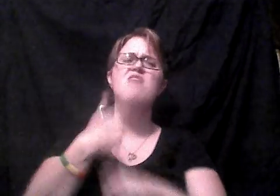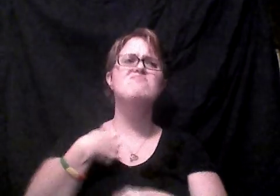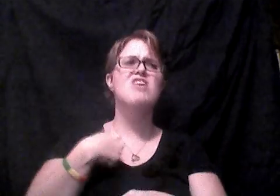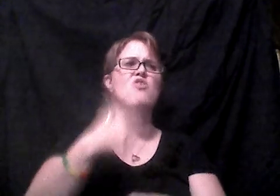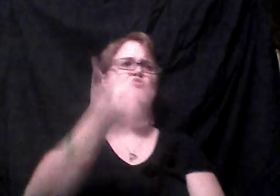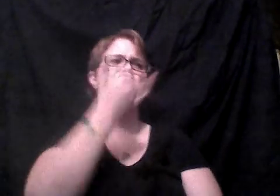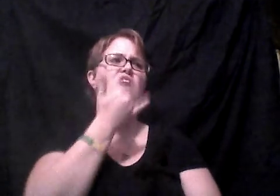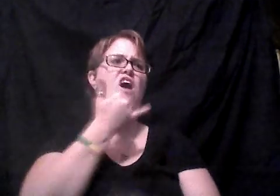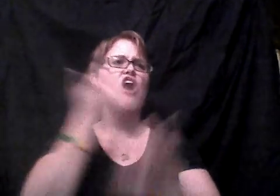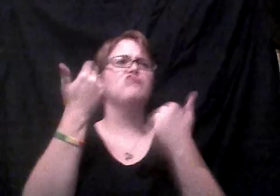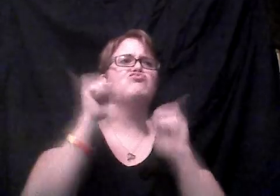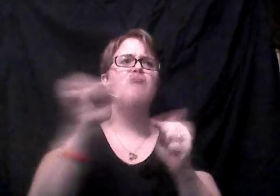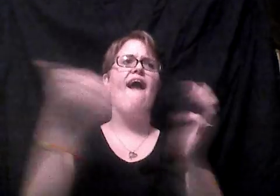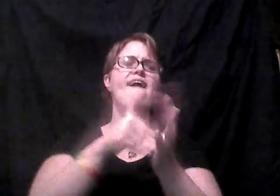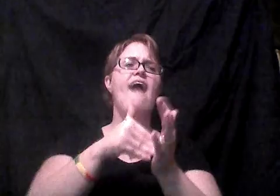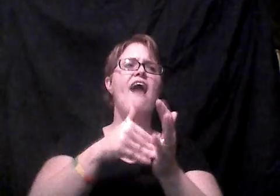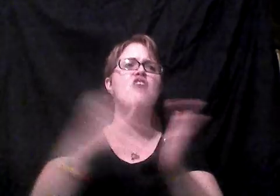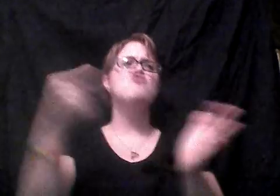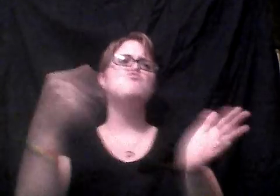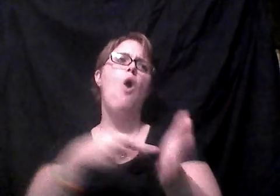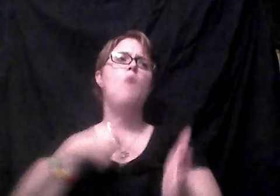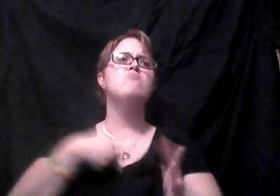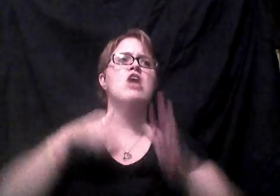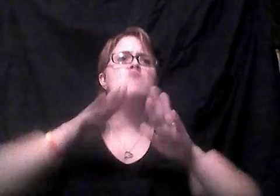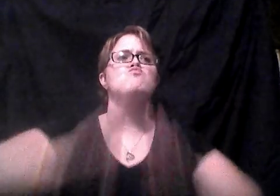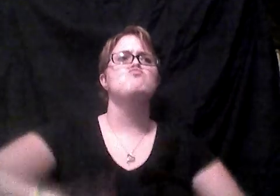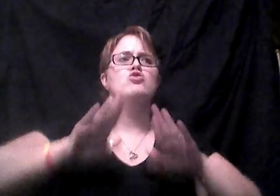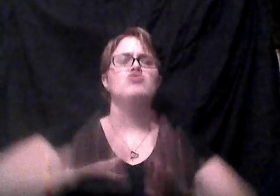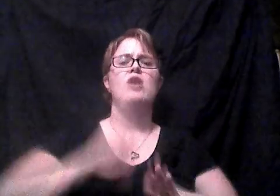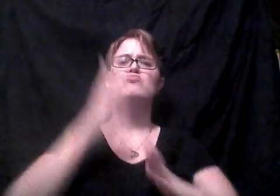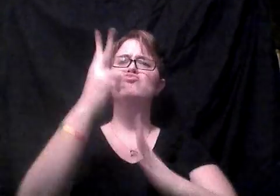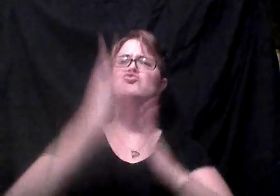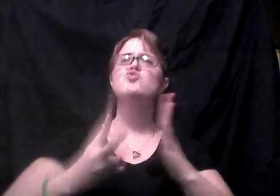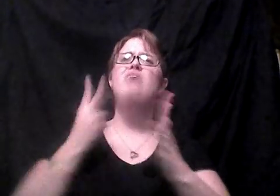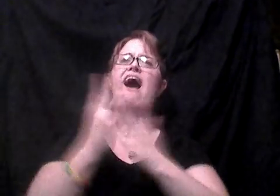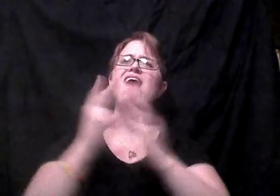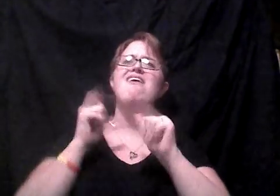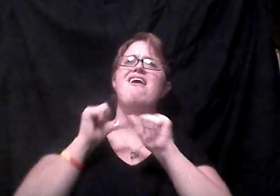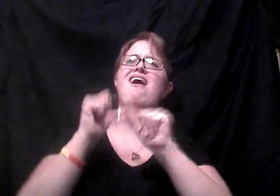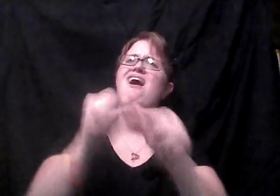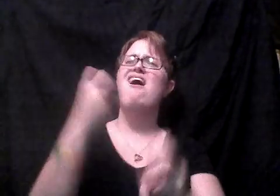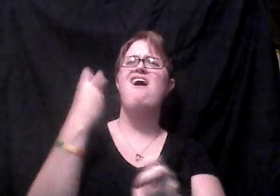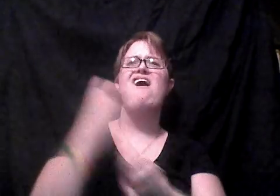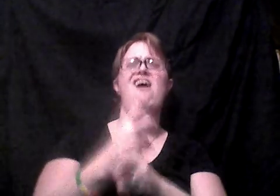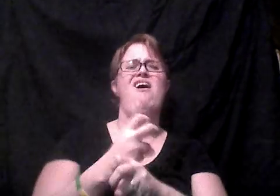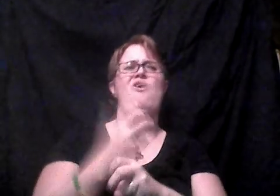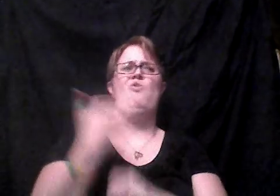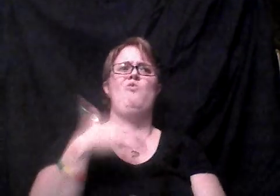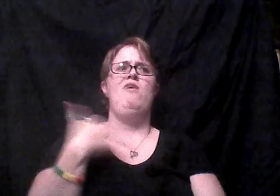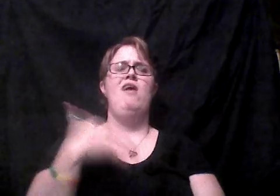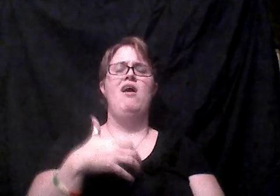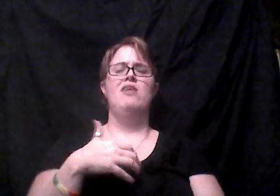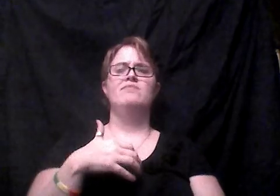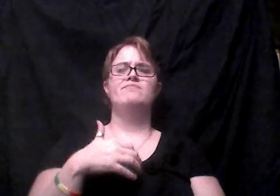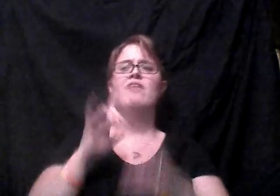off, you owe me push-ups. Just for 2 hours. It was relentless. And after practice, one of the assistant coaches came up to me and he said, "Yeah, Coach Graham rode